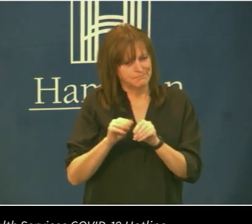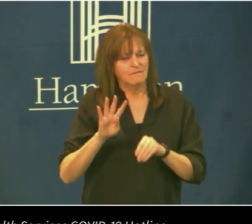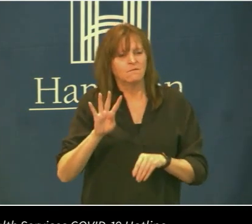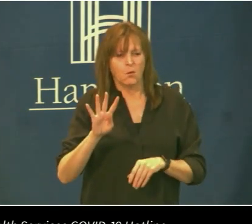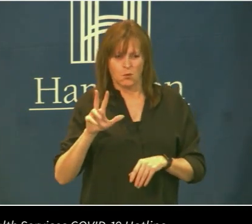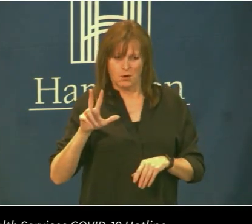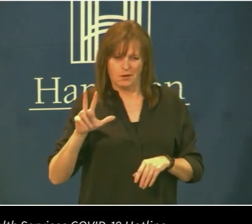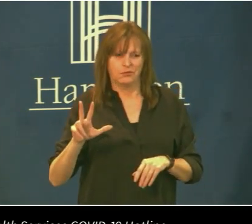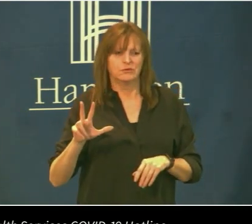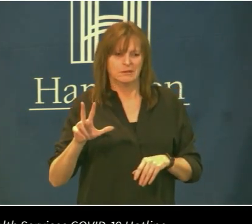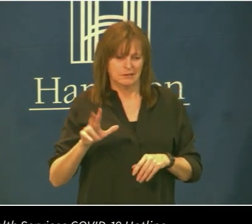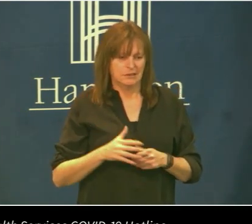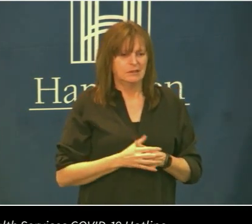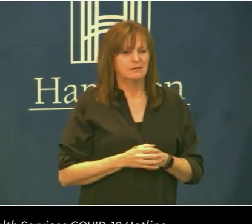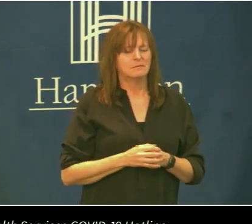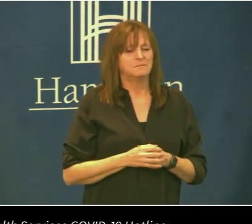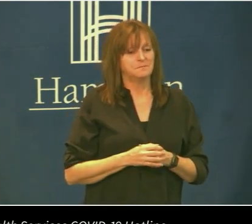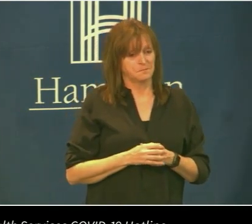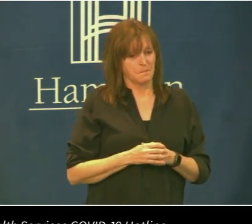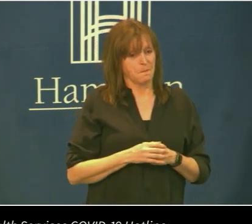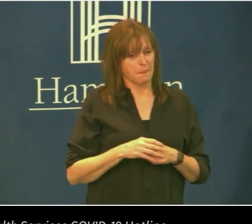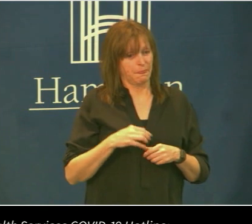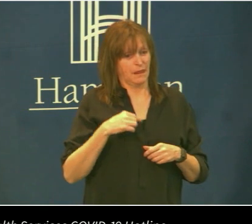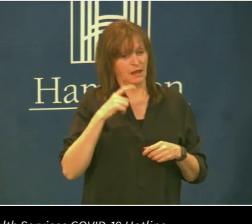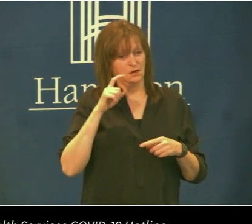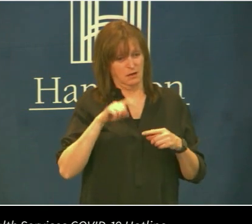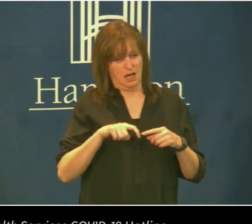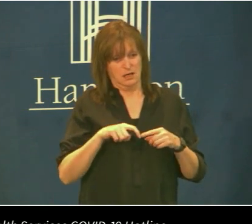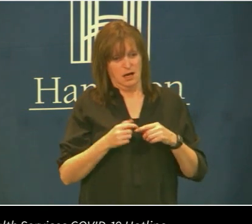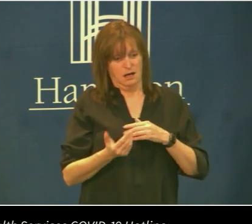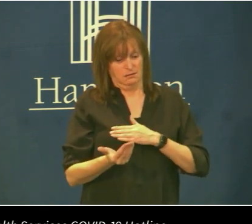is our 3rd healthcare worker who has been